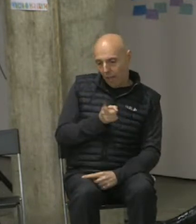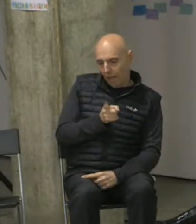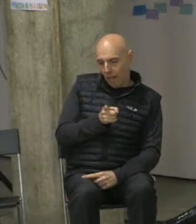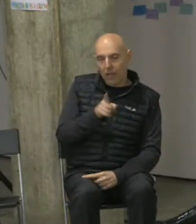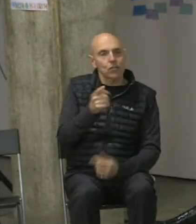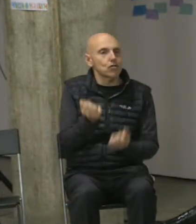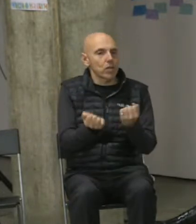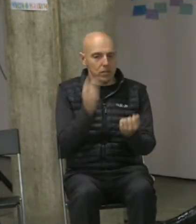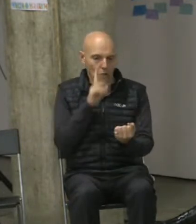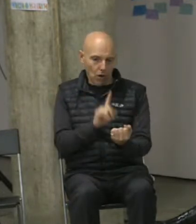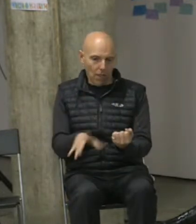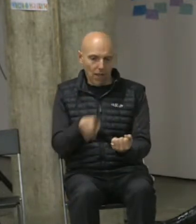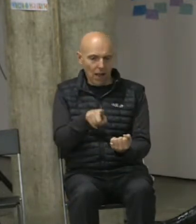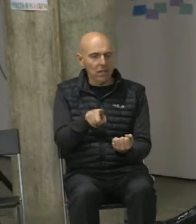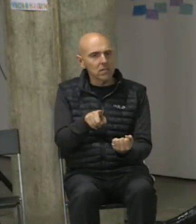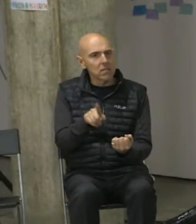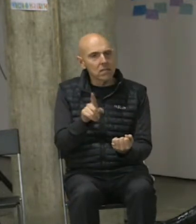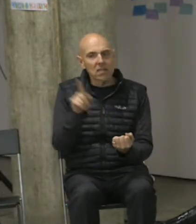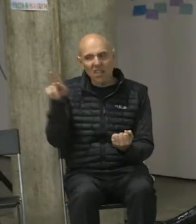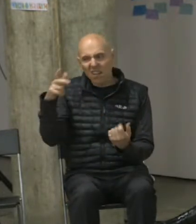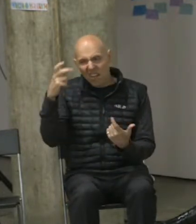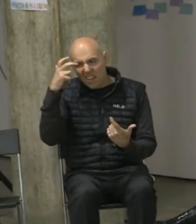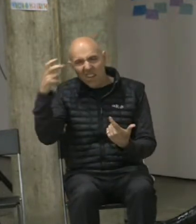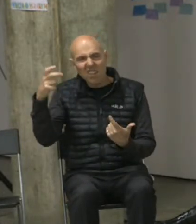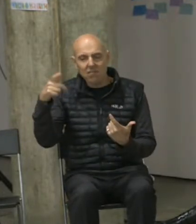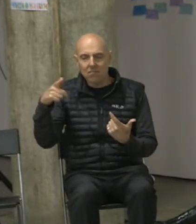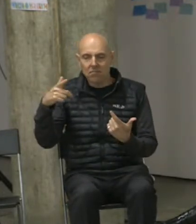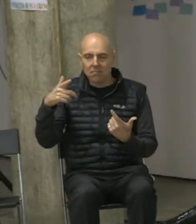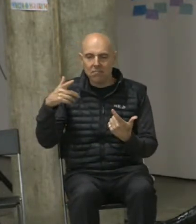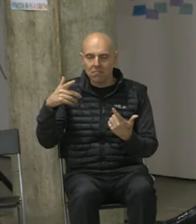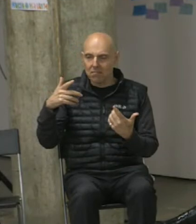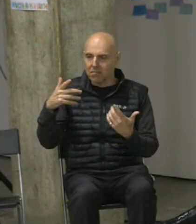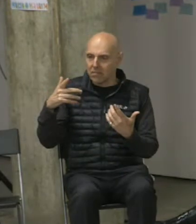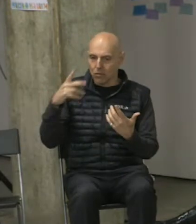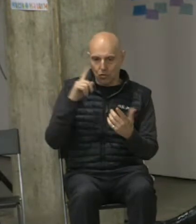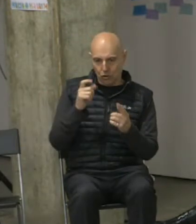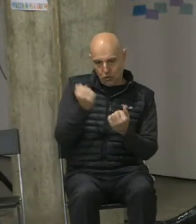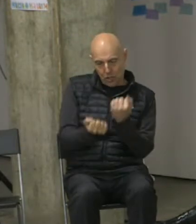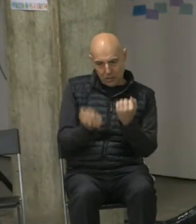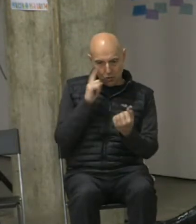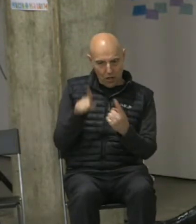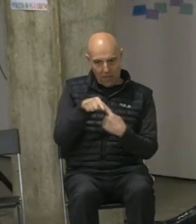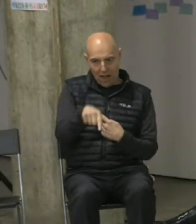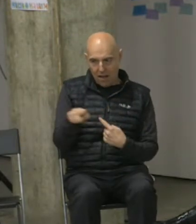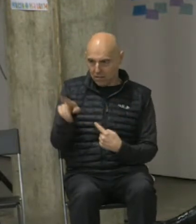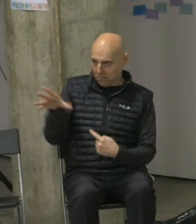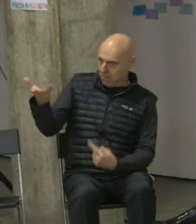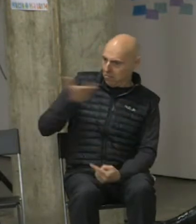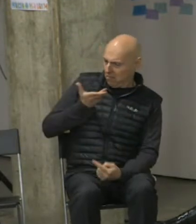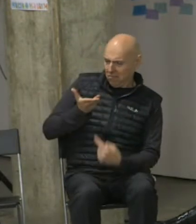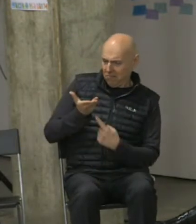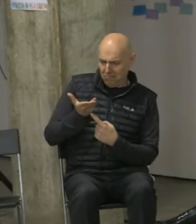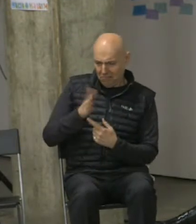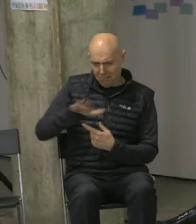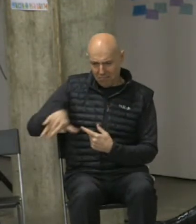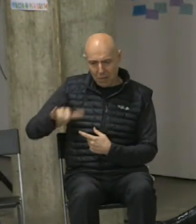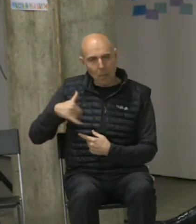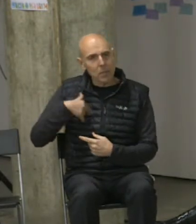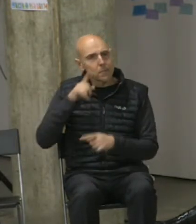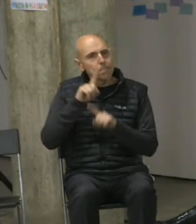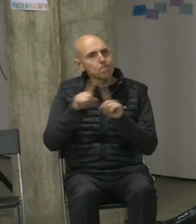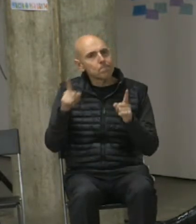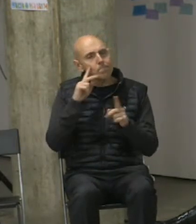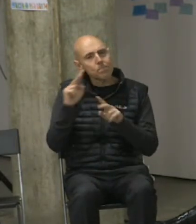into thinking of, like within the state and within state machinery, and actually also dreaming of